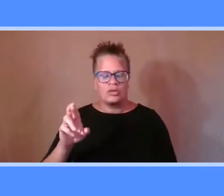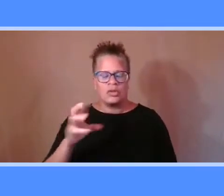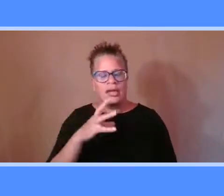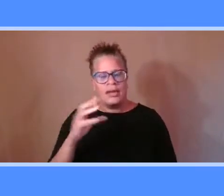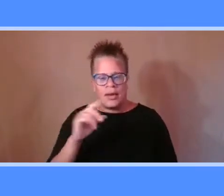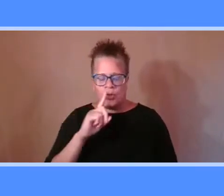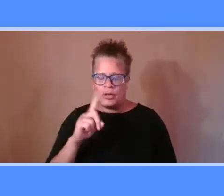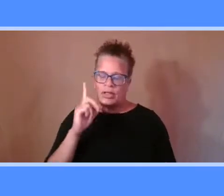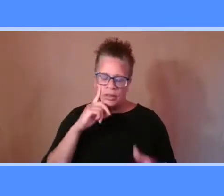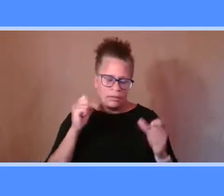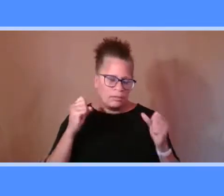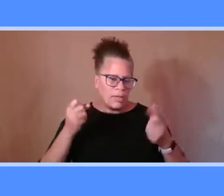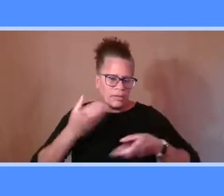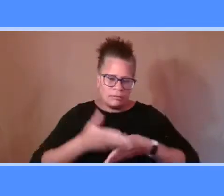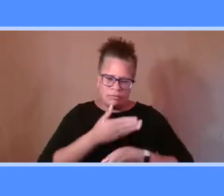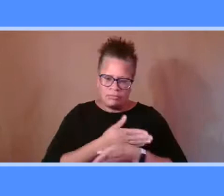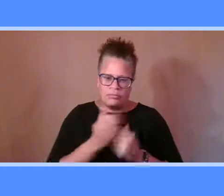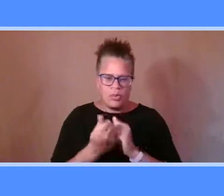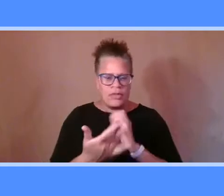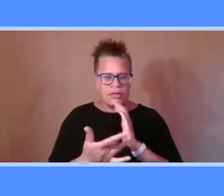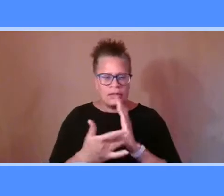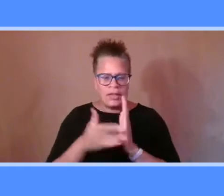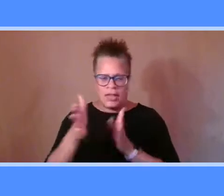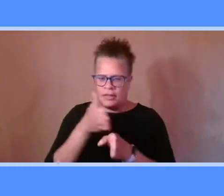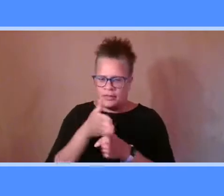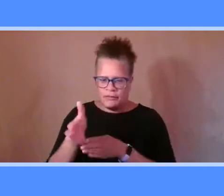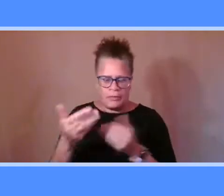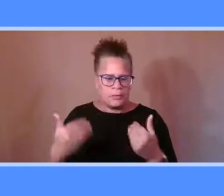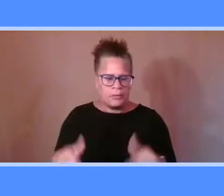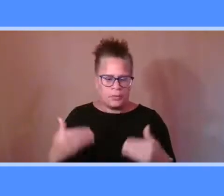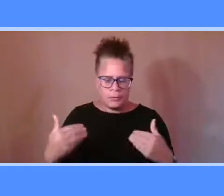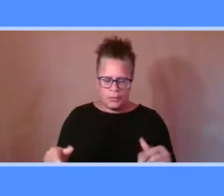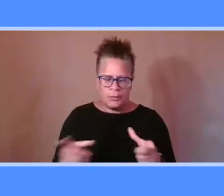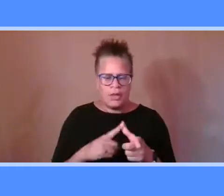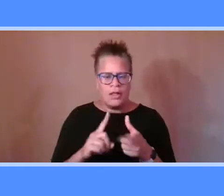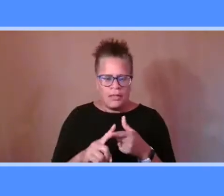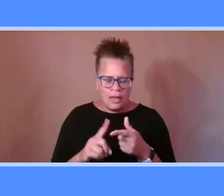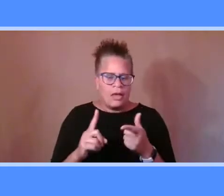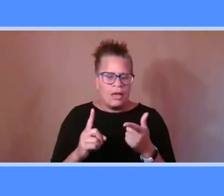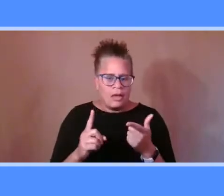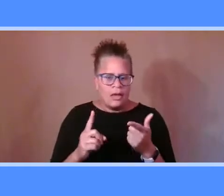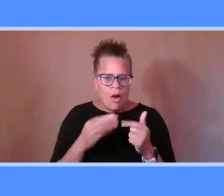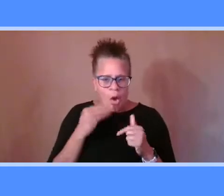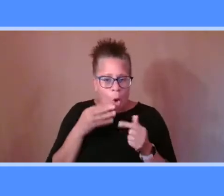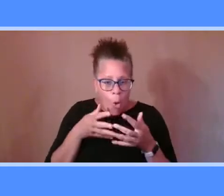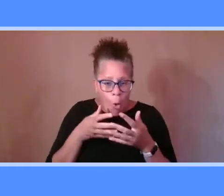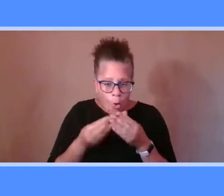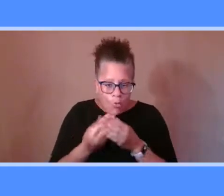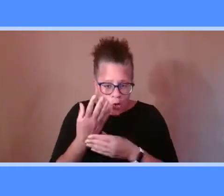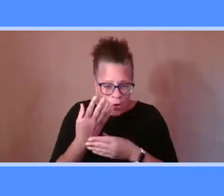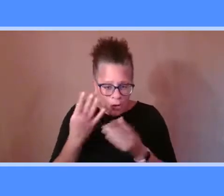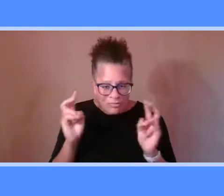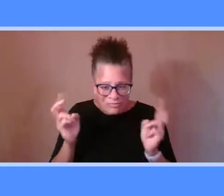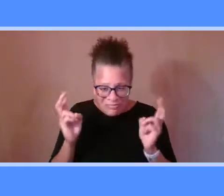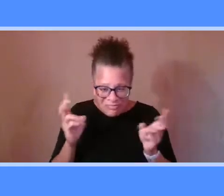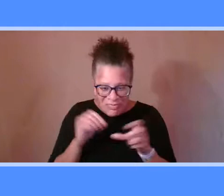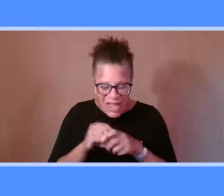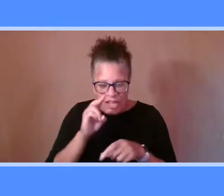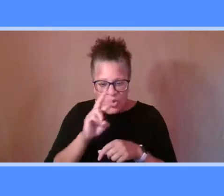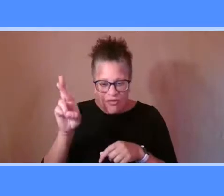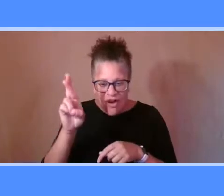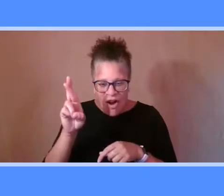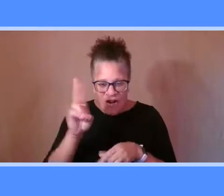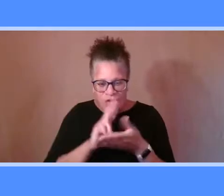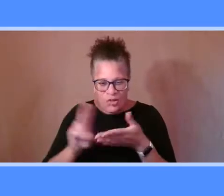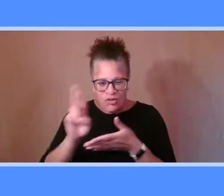really amazing advancement in that field. And it's kind of a homegrown thing. It was in part created over at the University of